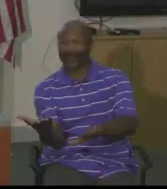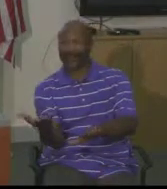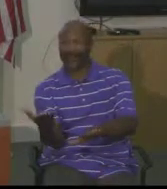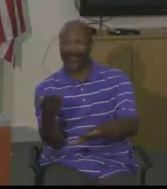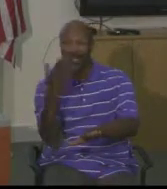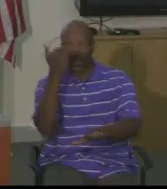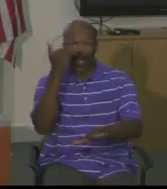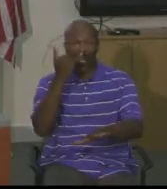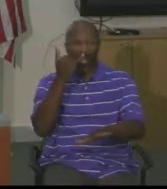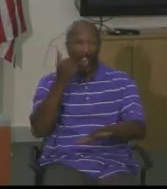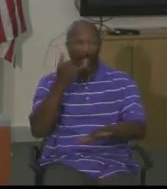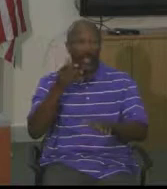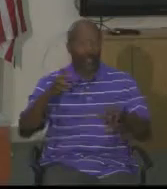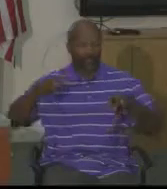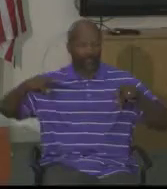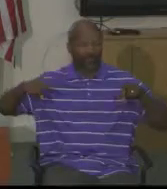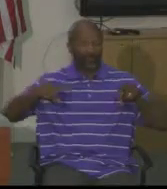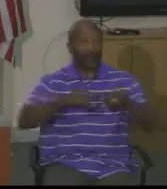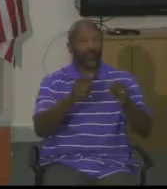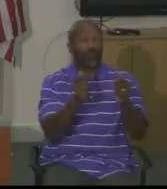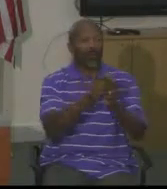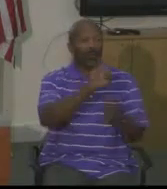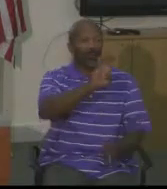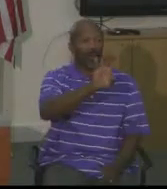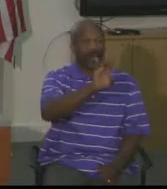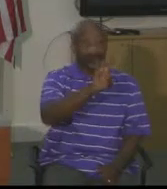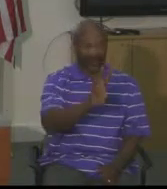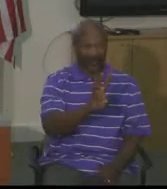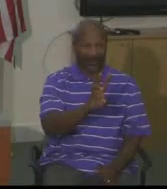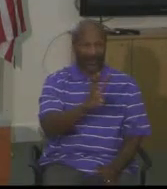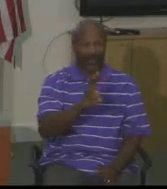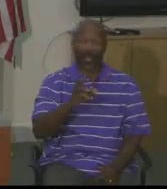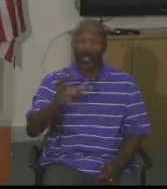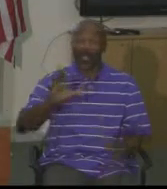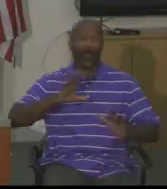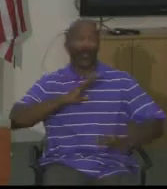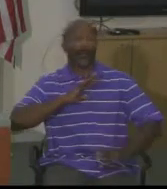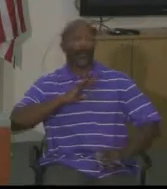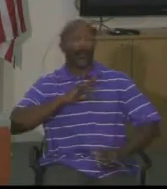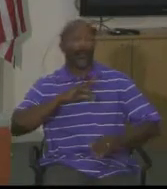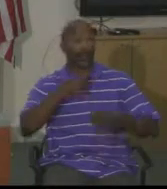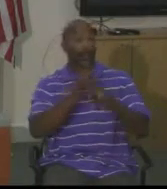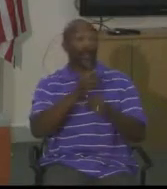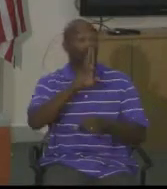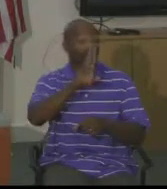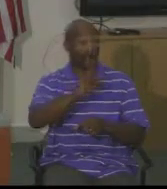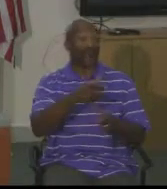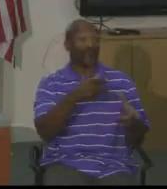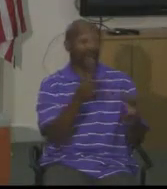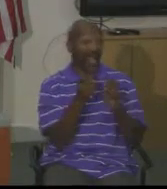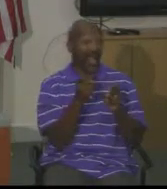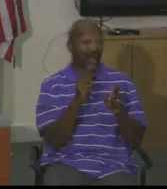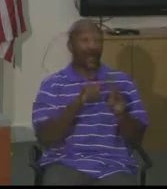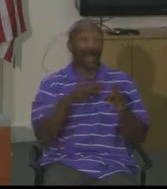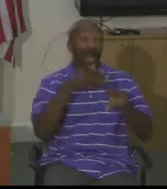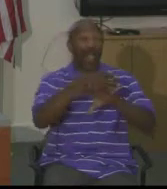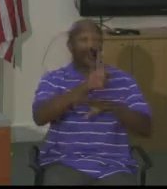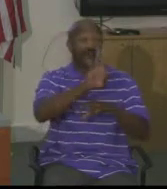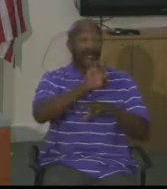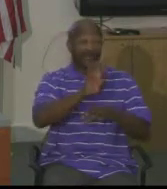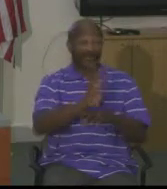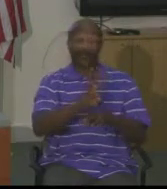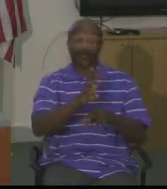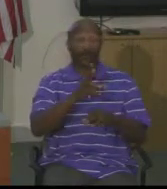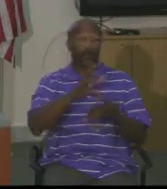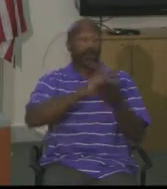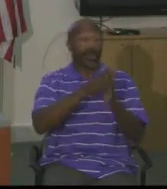Because it went hand in hand with the 486. So this was great for making the 486 bus fast, but after the 486